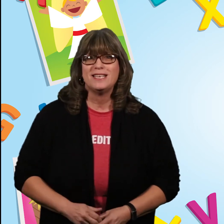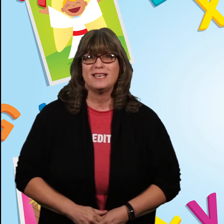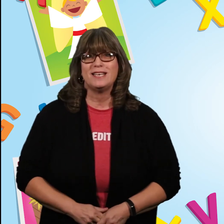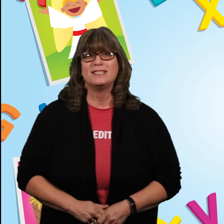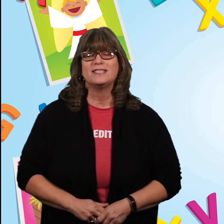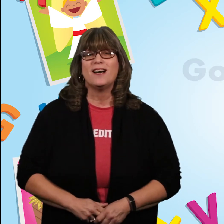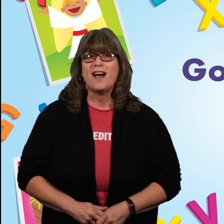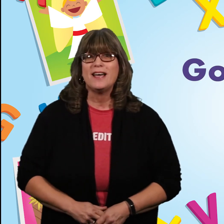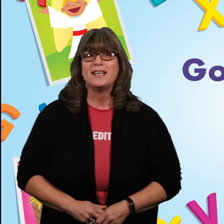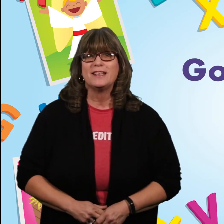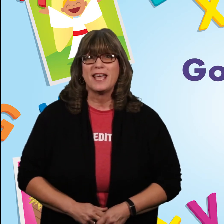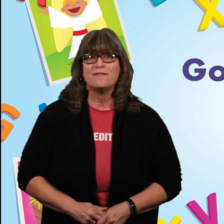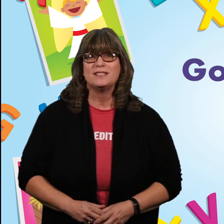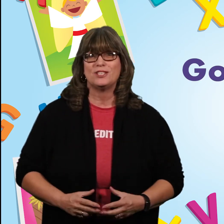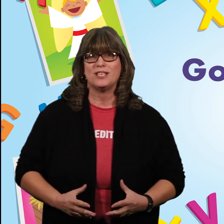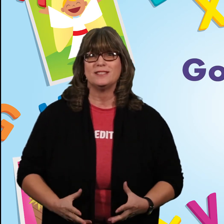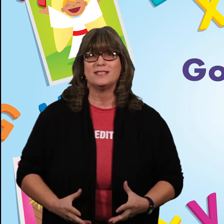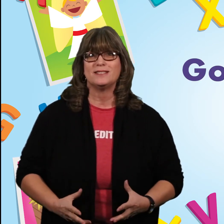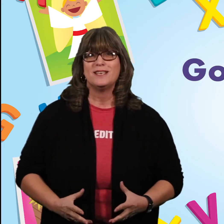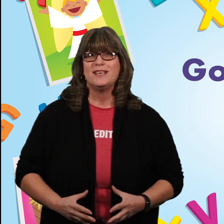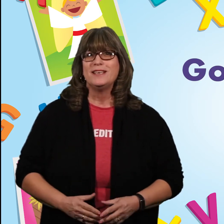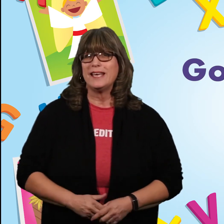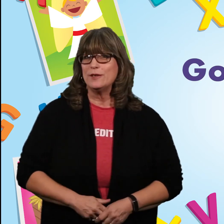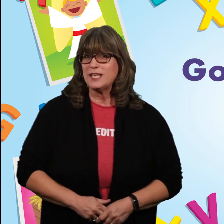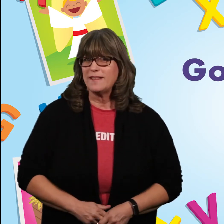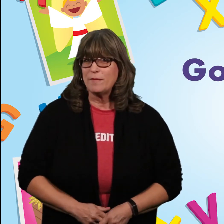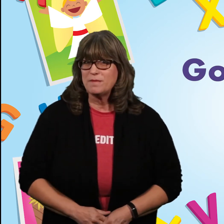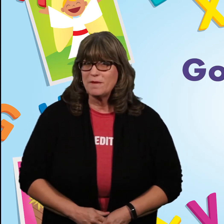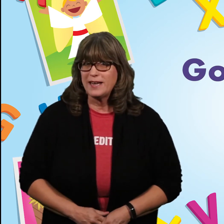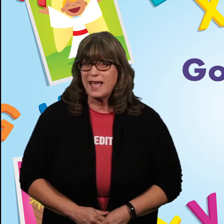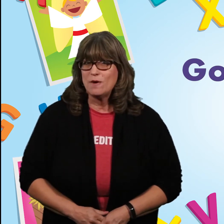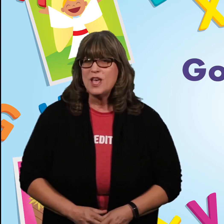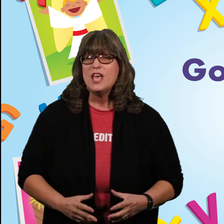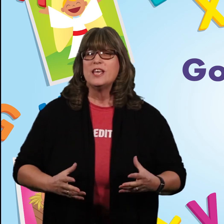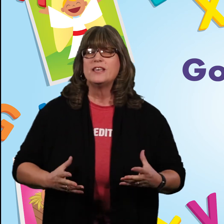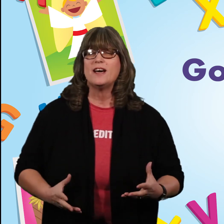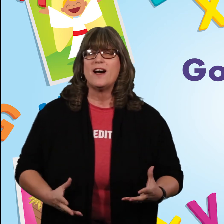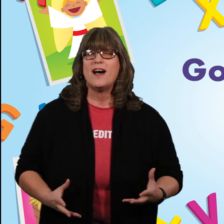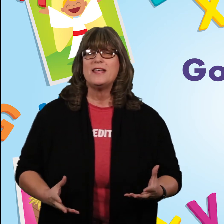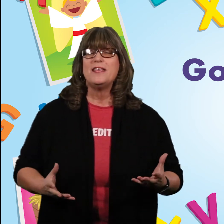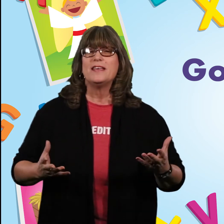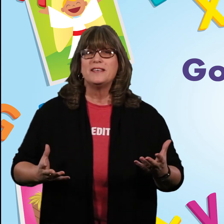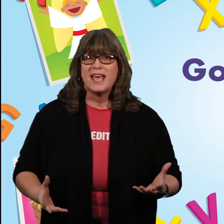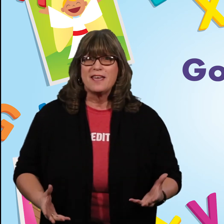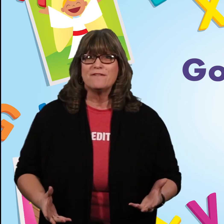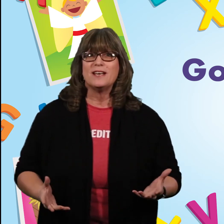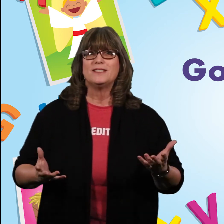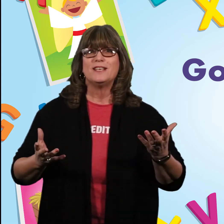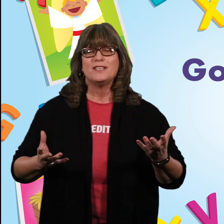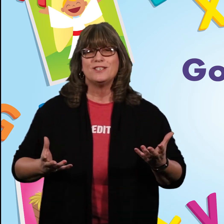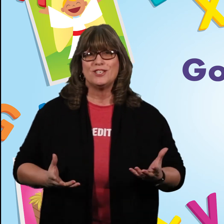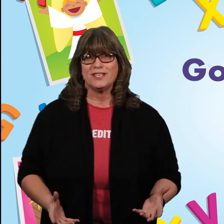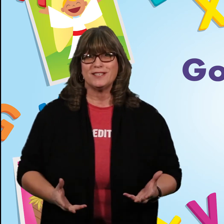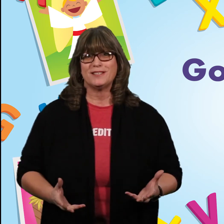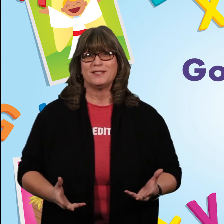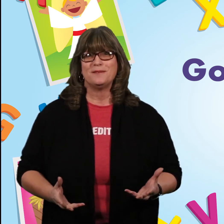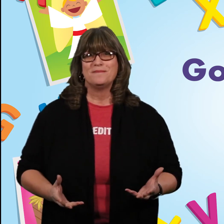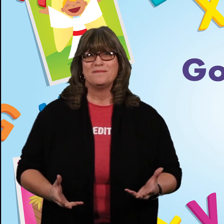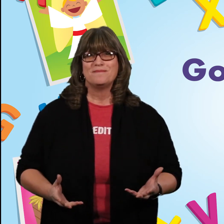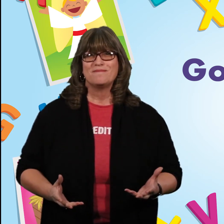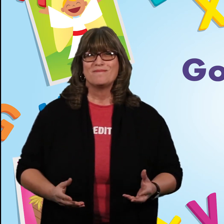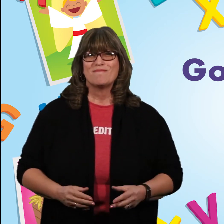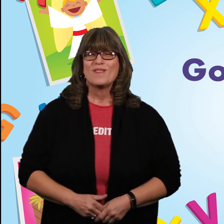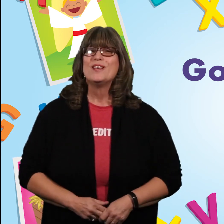big idea is God gave us Jesus Can you say that with me right now? God gave us Jesus